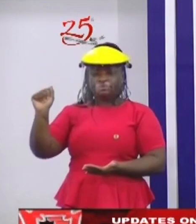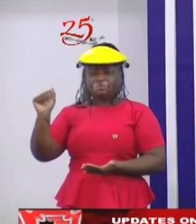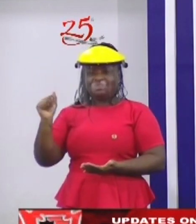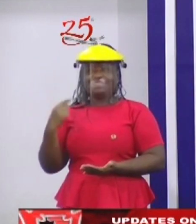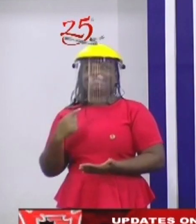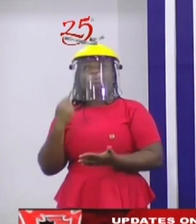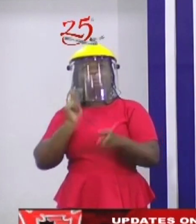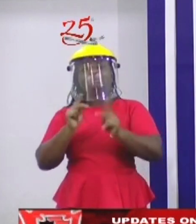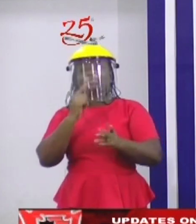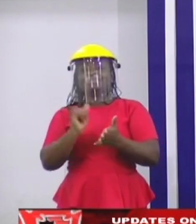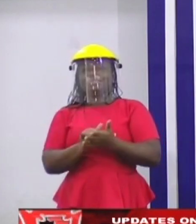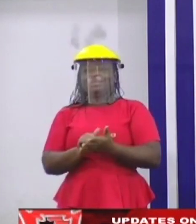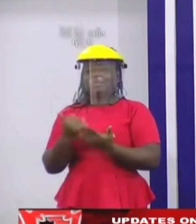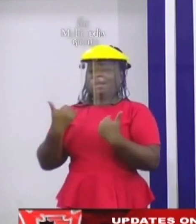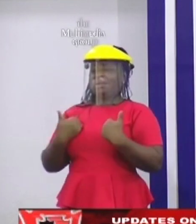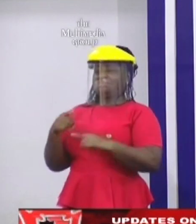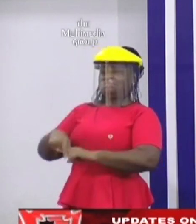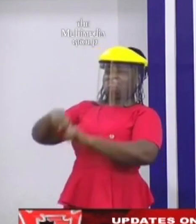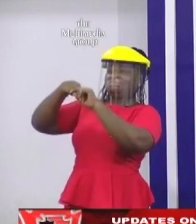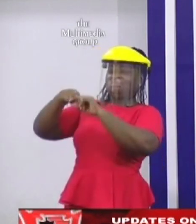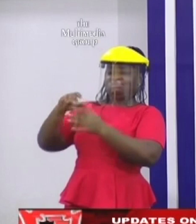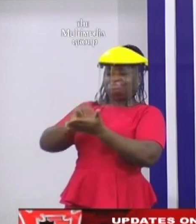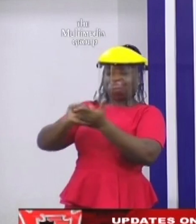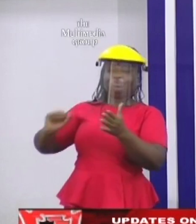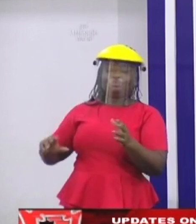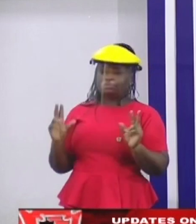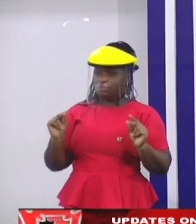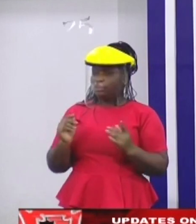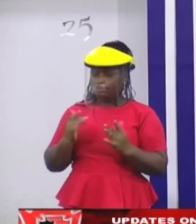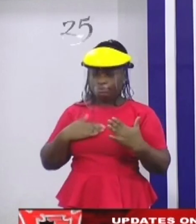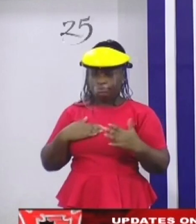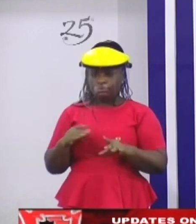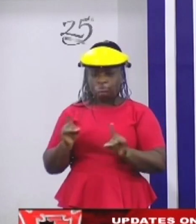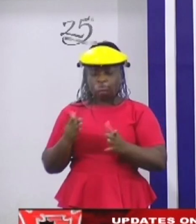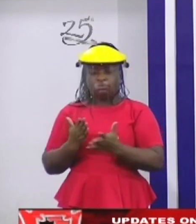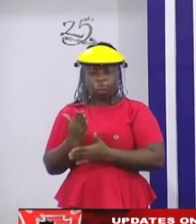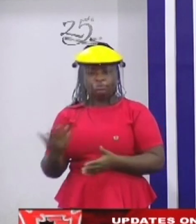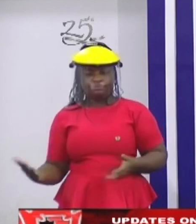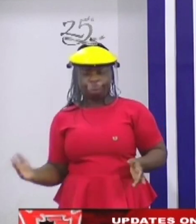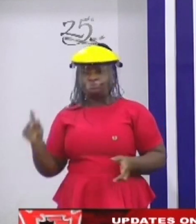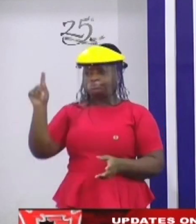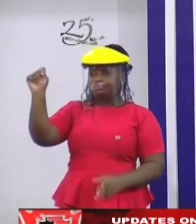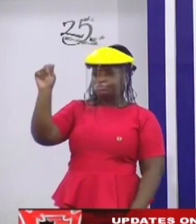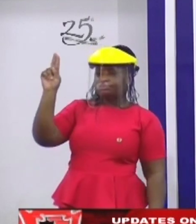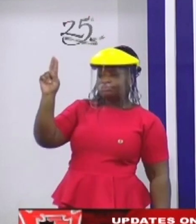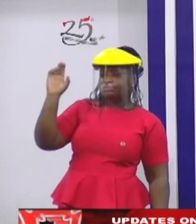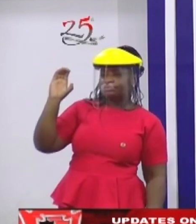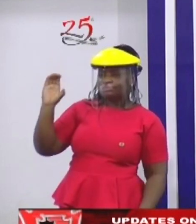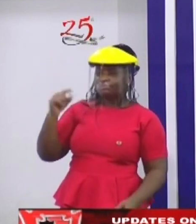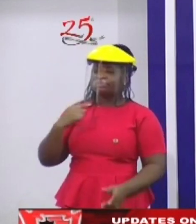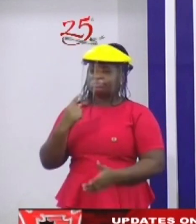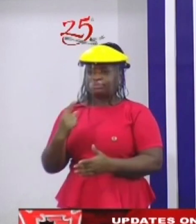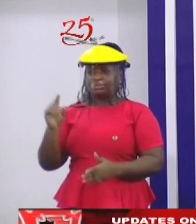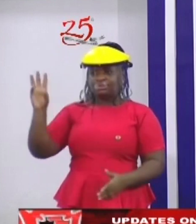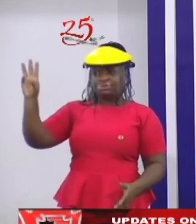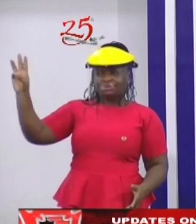that there's an impending evacuation, I think it should be put in its right context. The TUC says that the